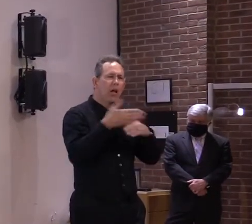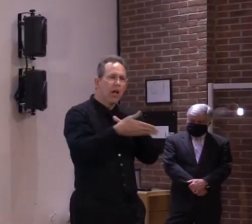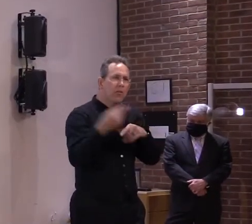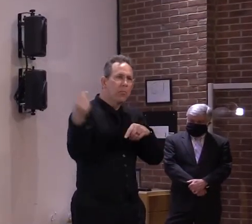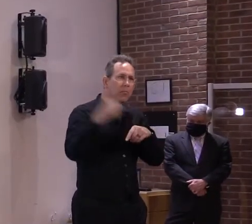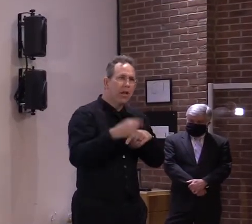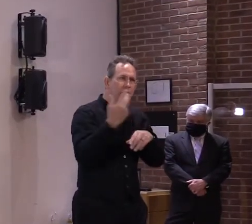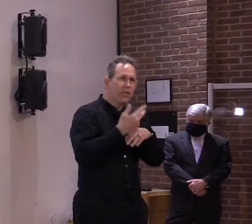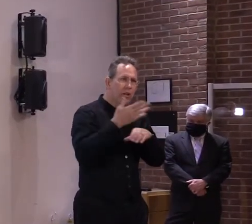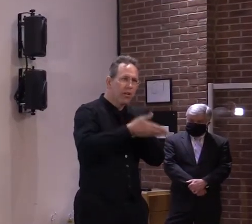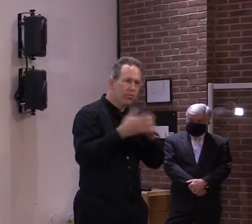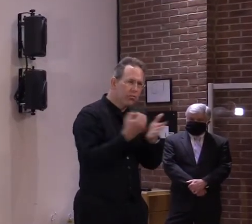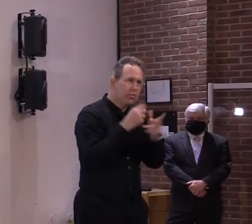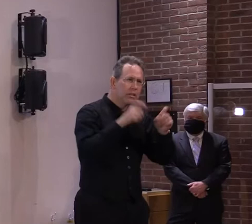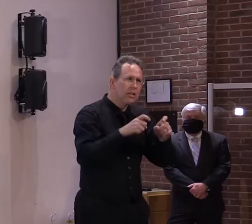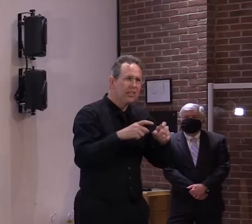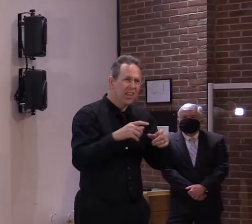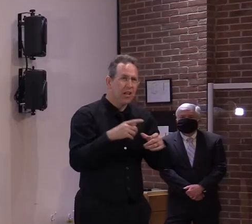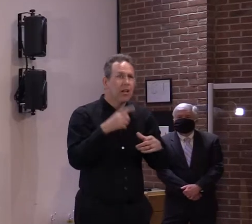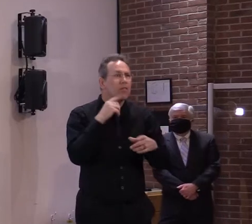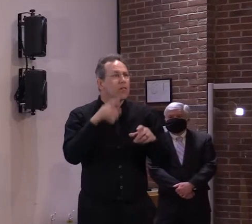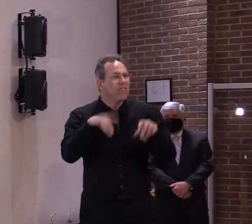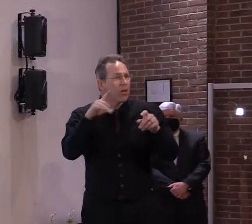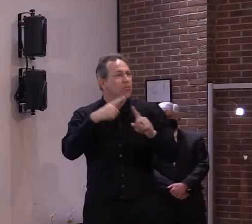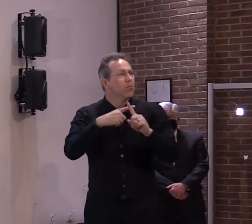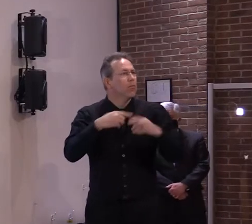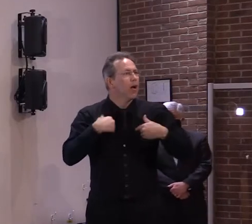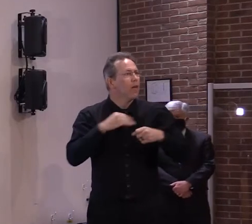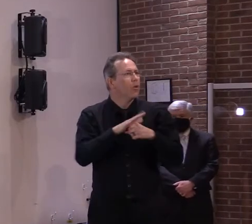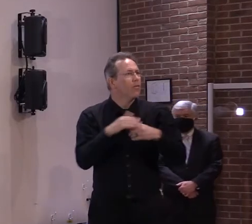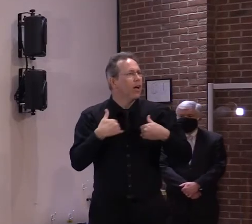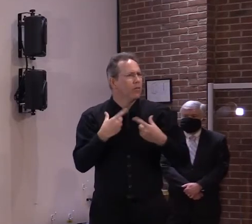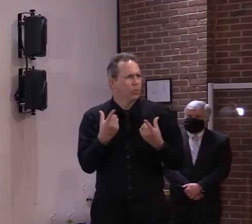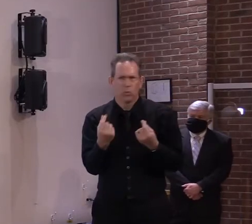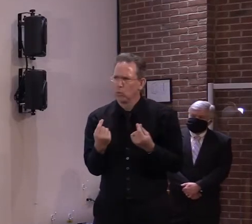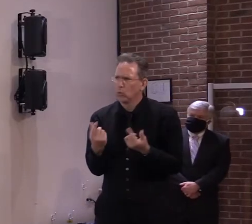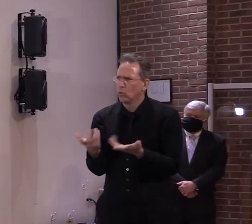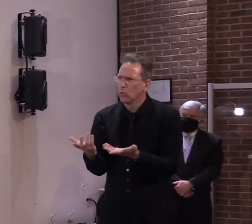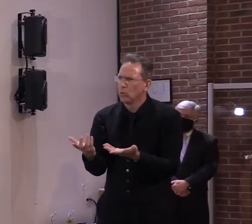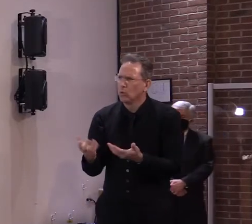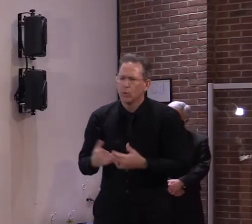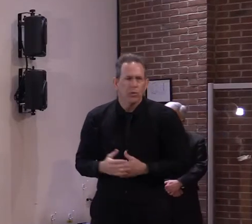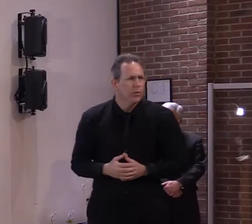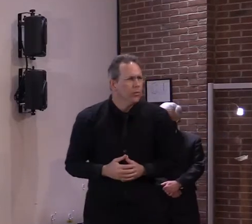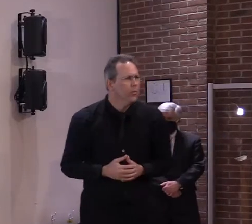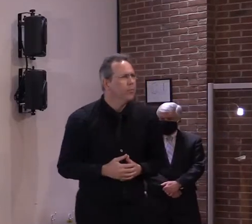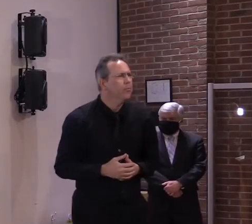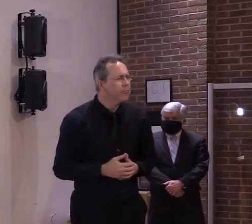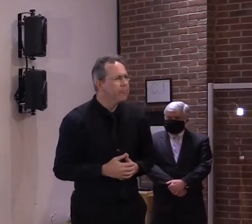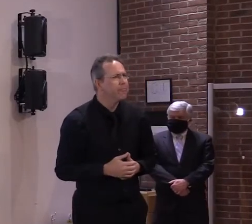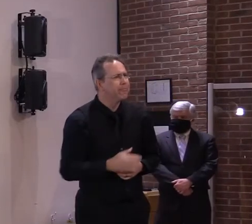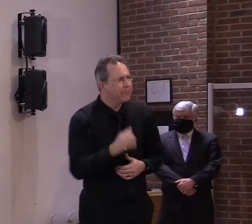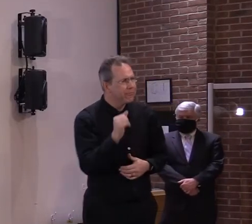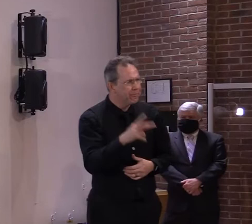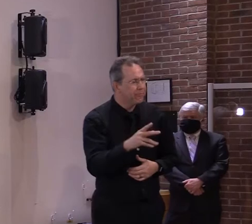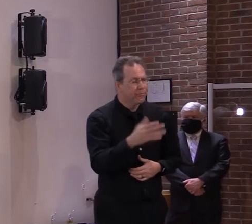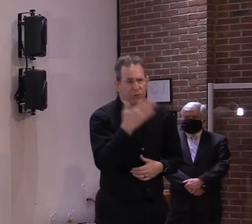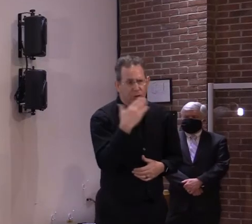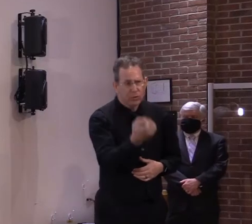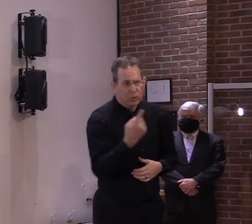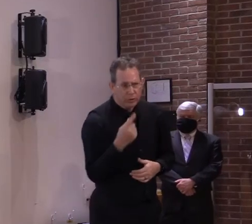Yeah, that's an important question. So being a case, which means having a positive